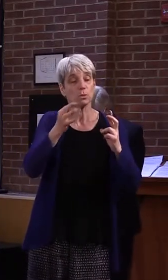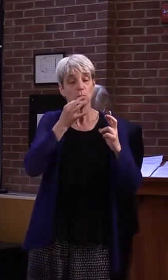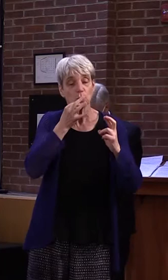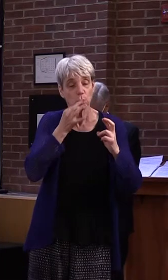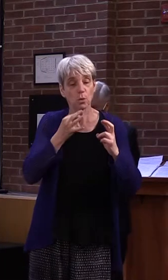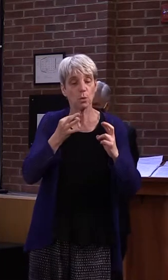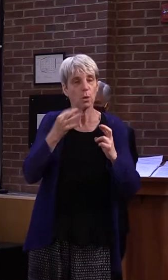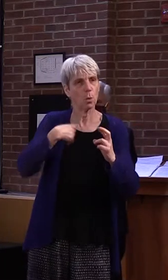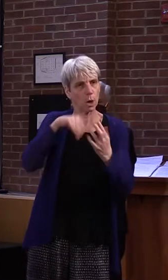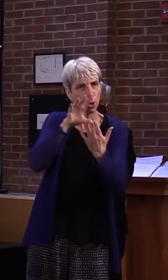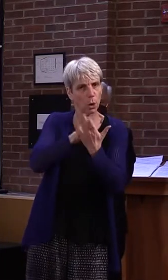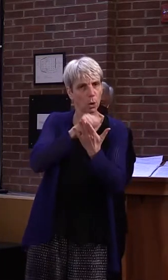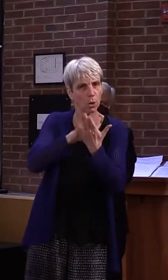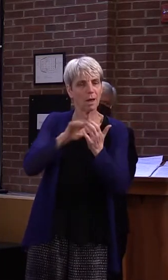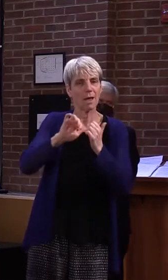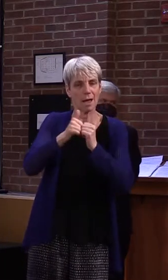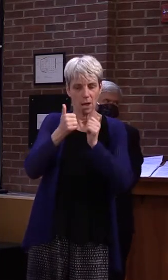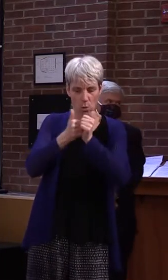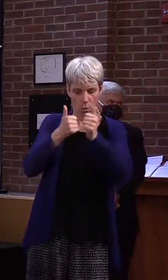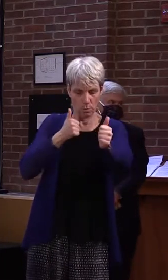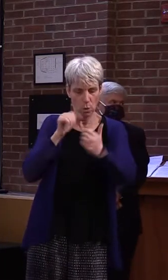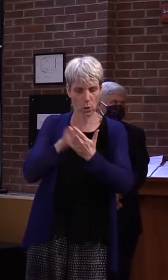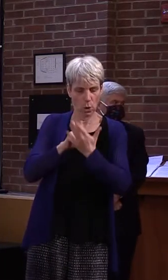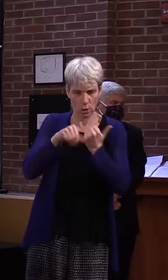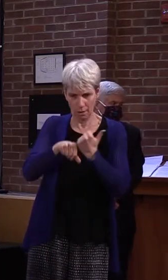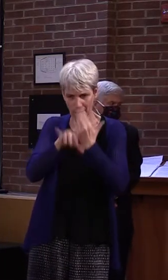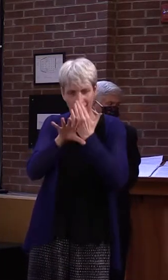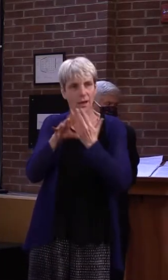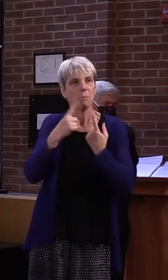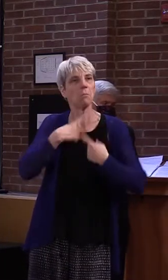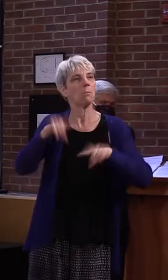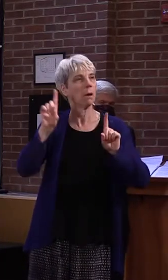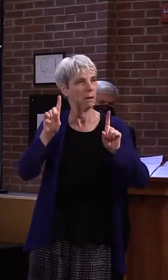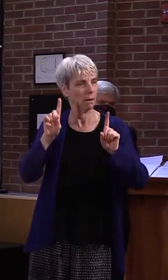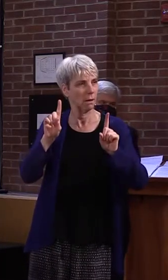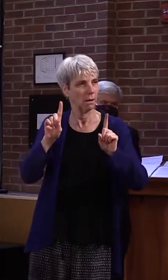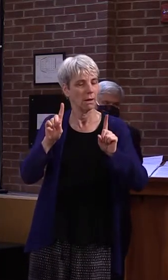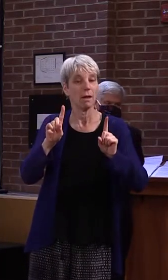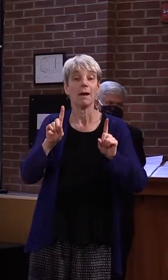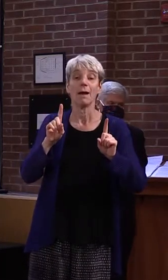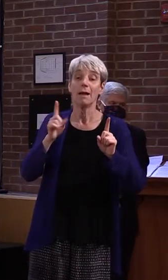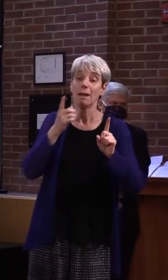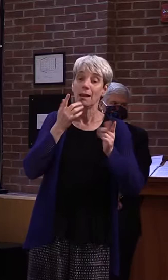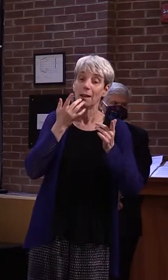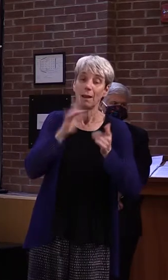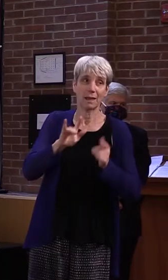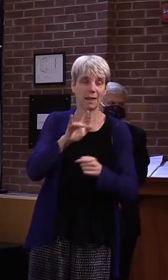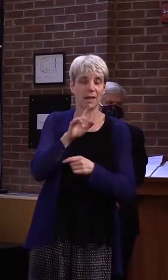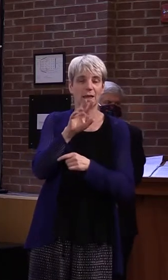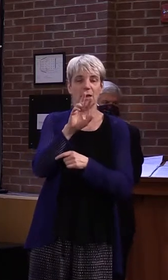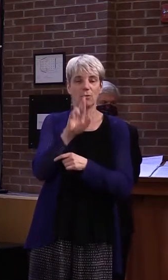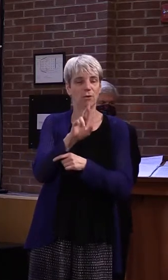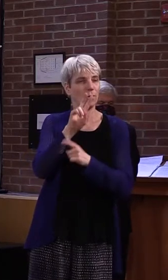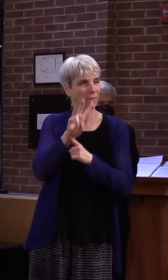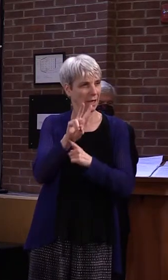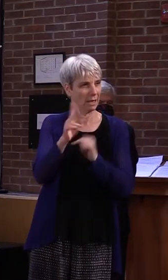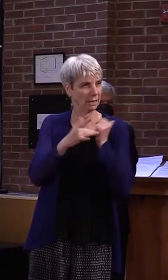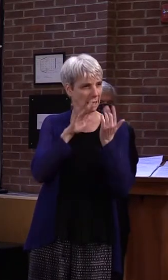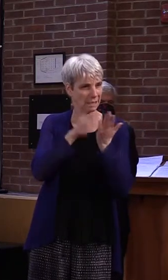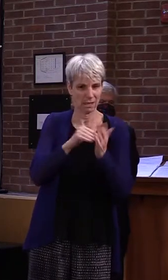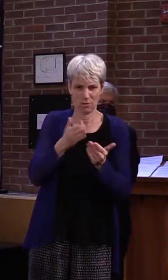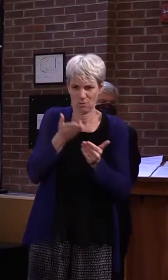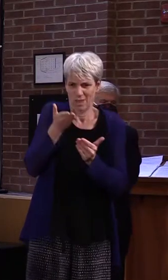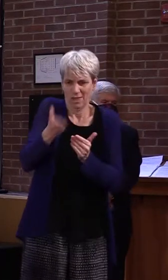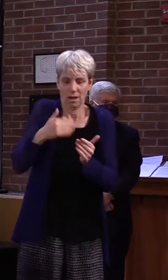remote learning technologies. Being co-located with Vermont Virtual has certainly given River Valley some advantages in that regard, but